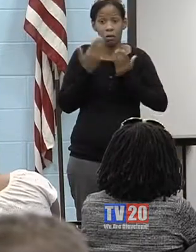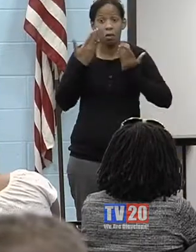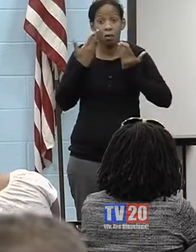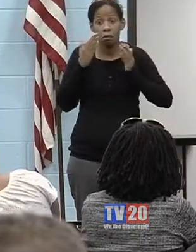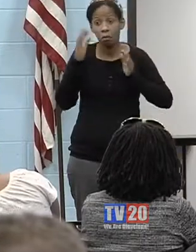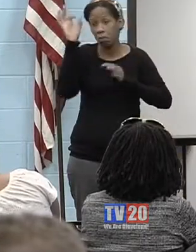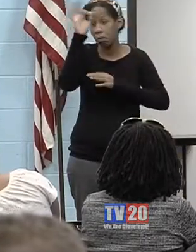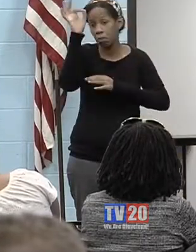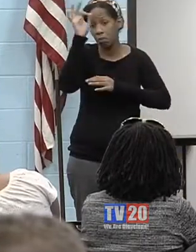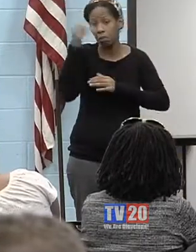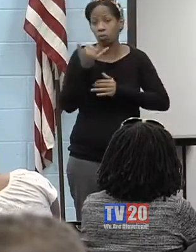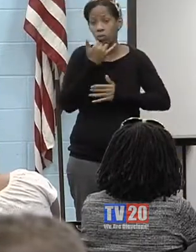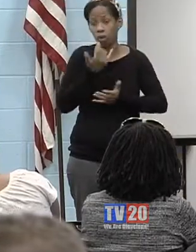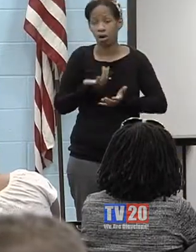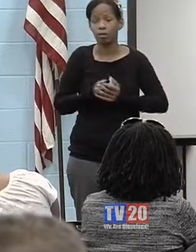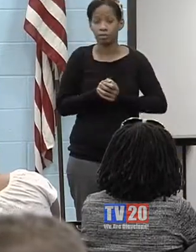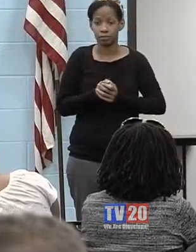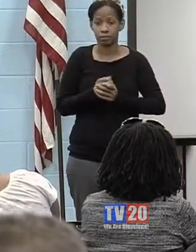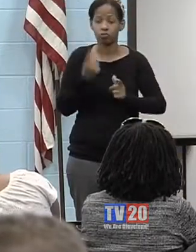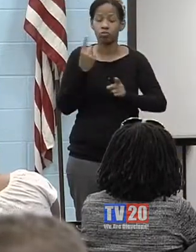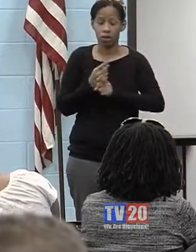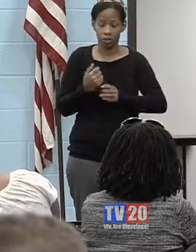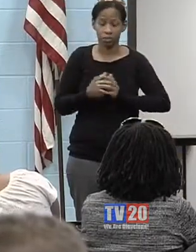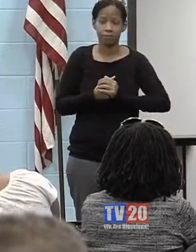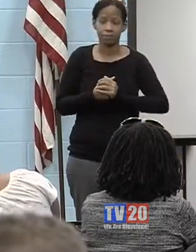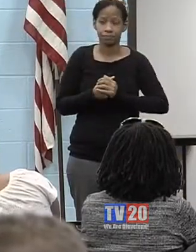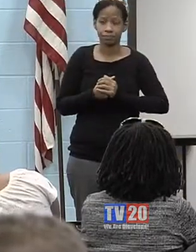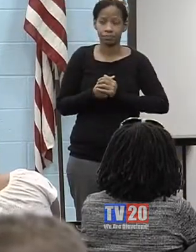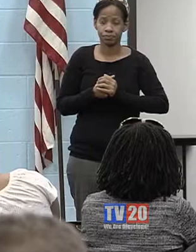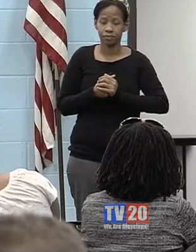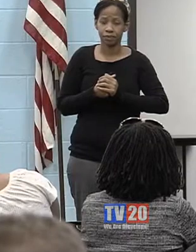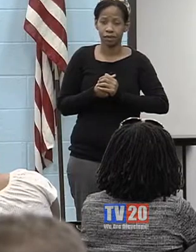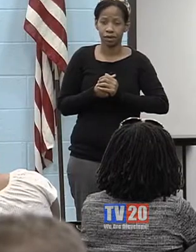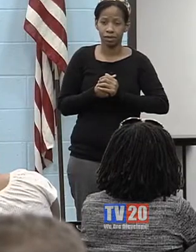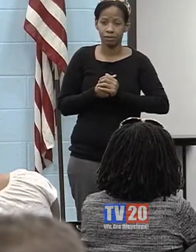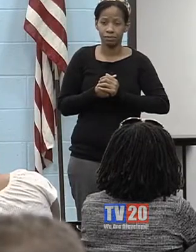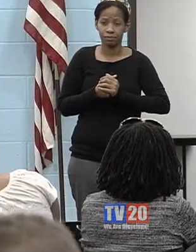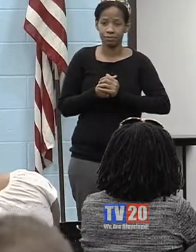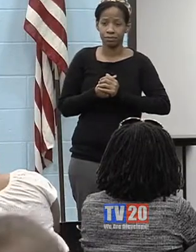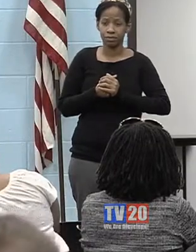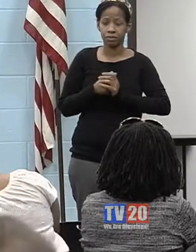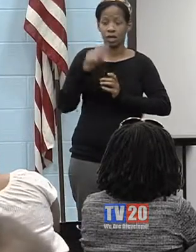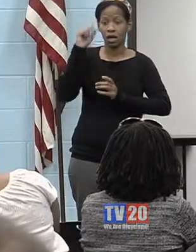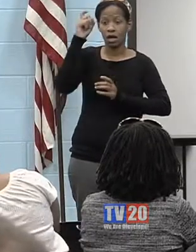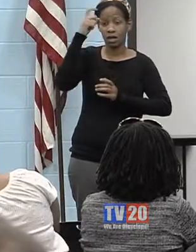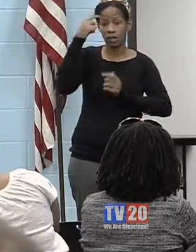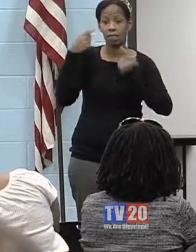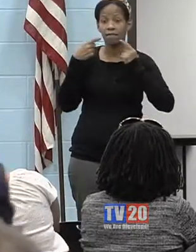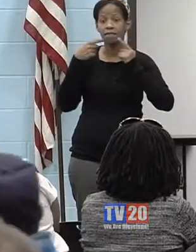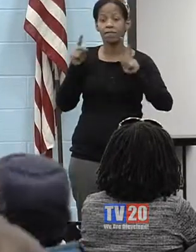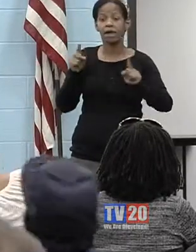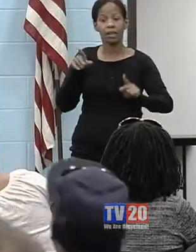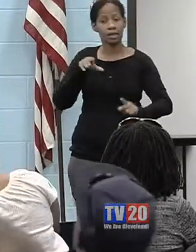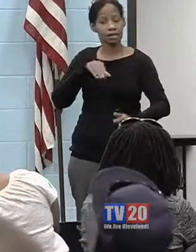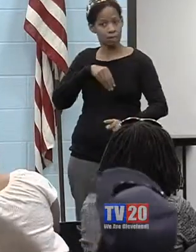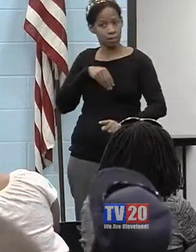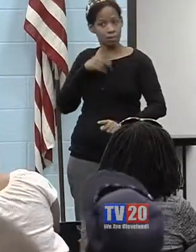know that. That's really wrong. And we say, yes, you're right, that's really wrong. And then they say, what can we do?